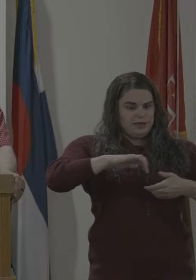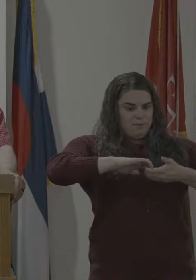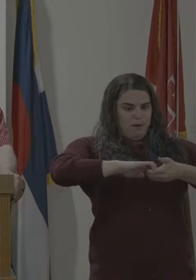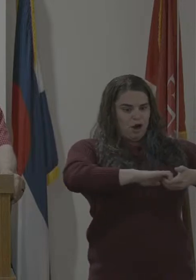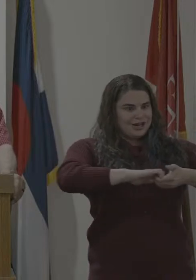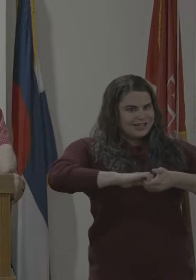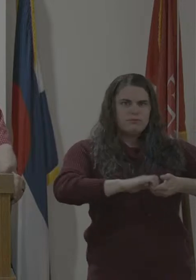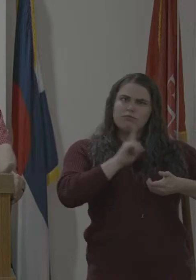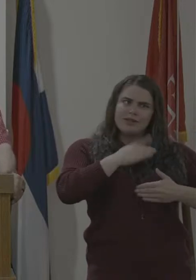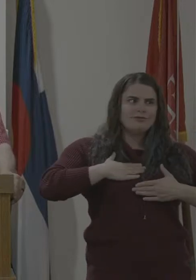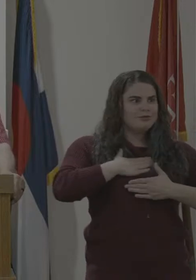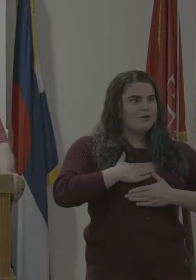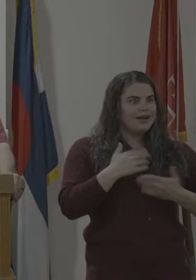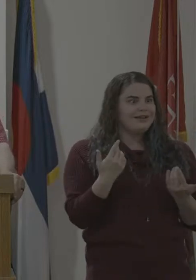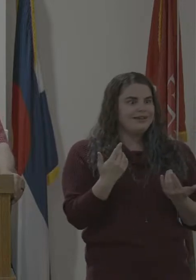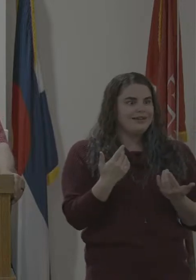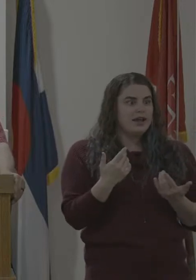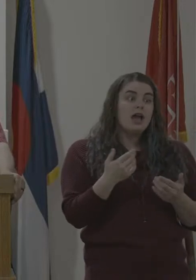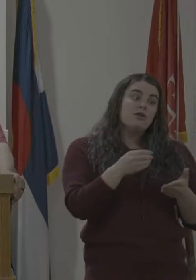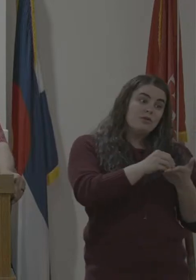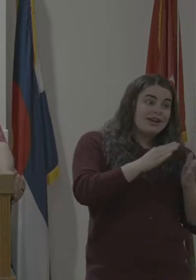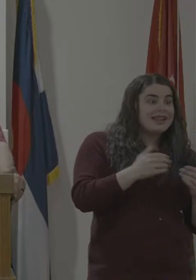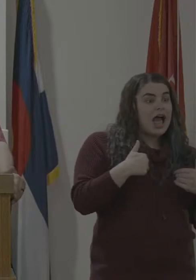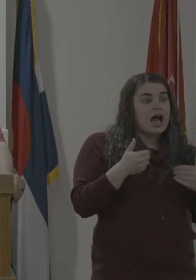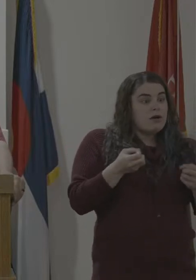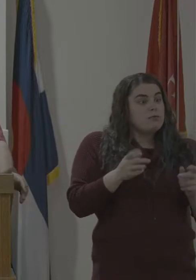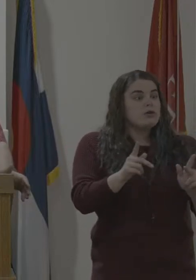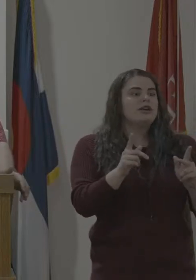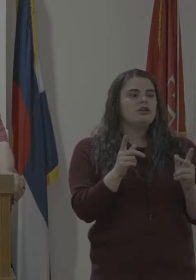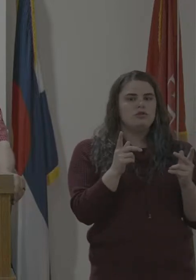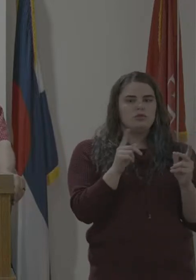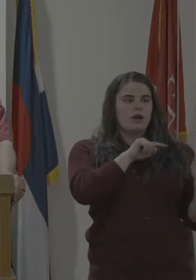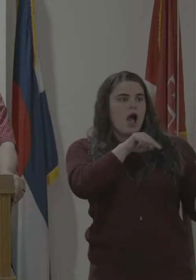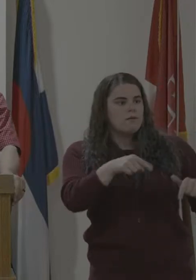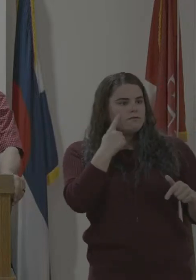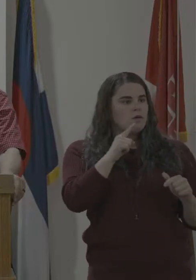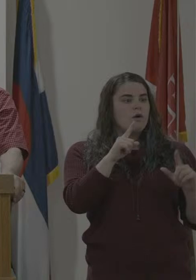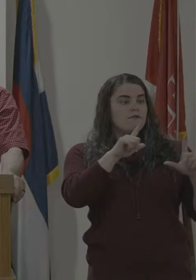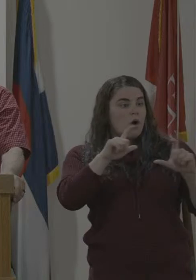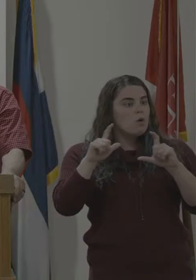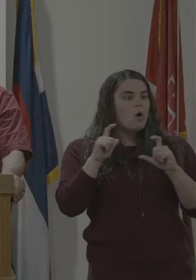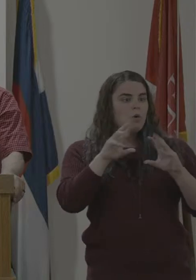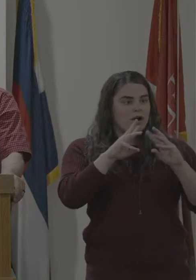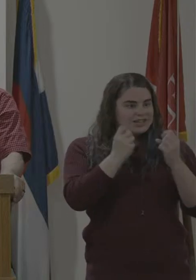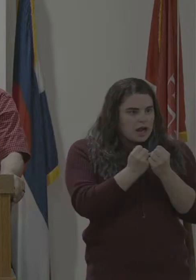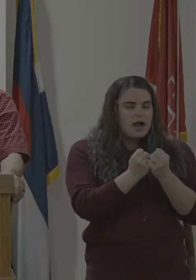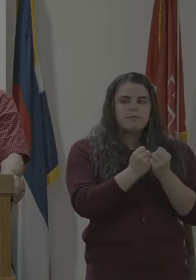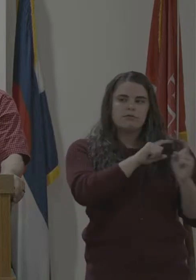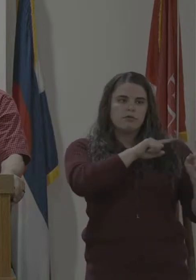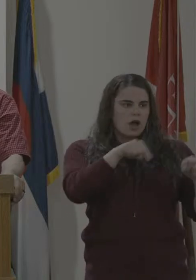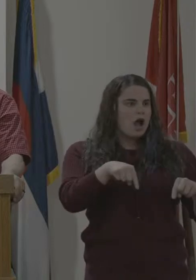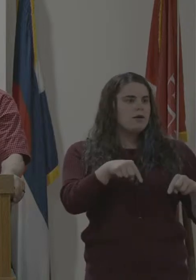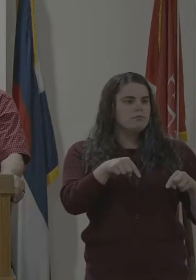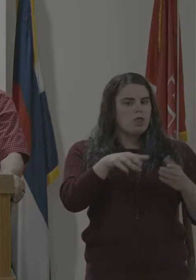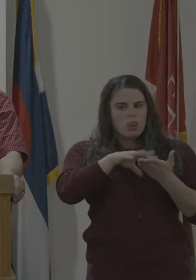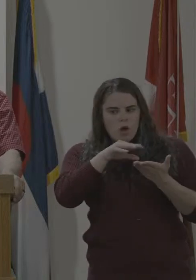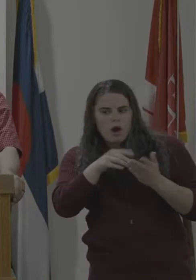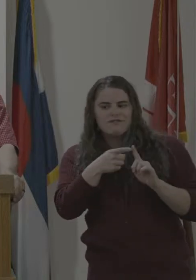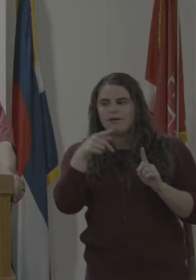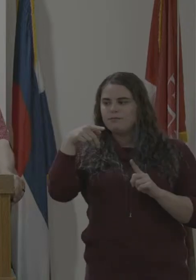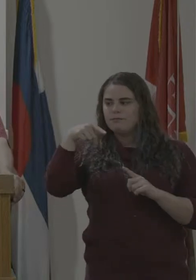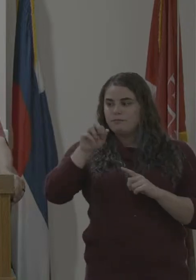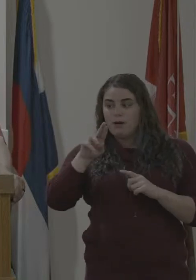here, students have an opportunity to do photo workshops. They come down to do a workshop with Paul within the photo